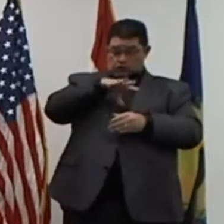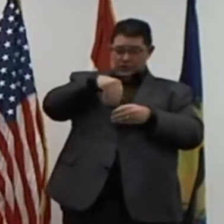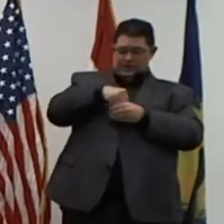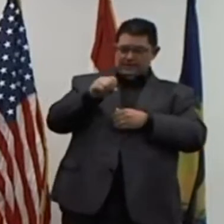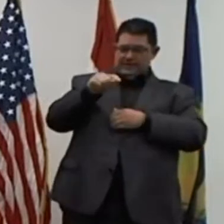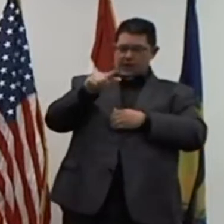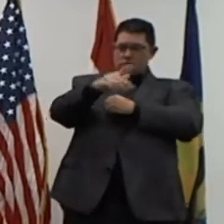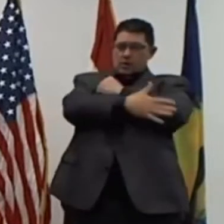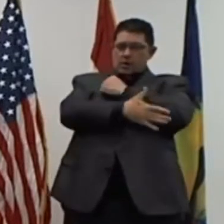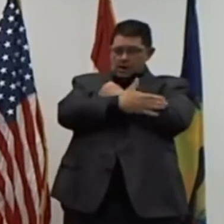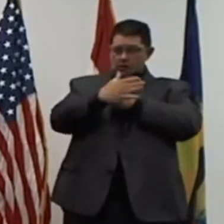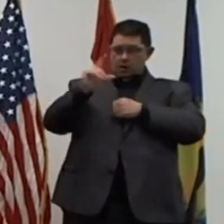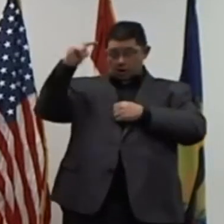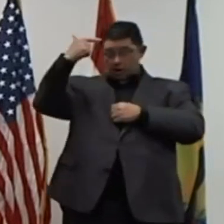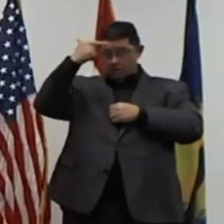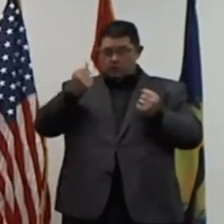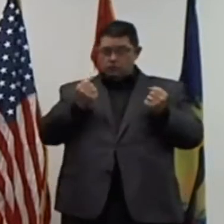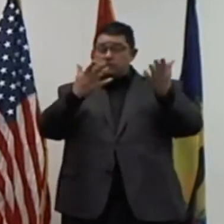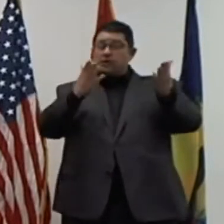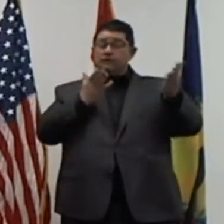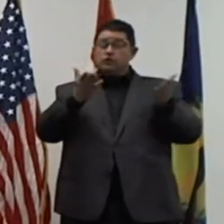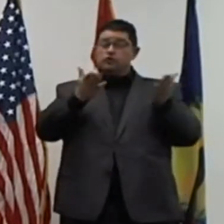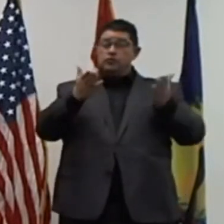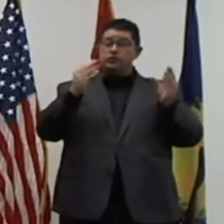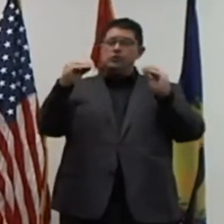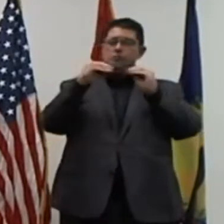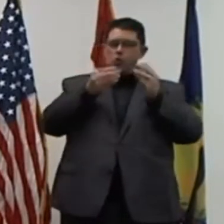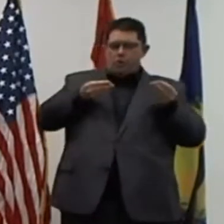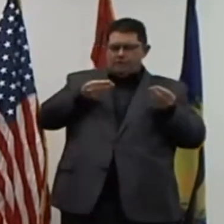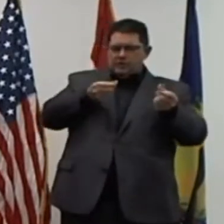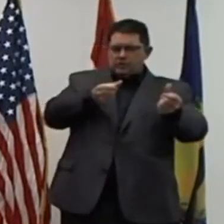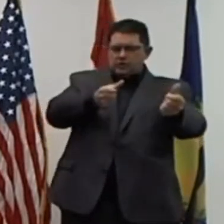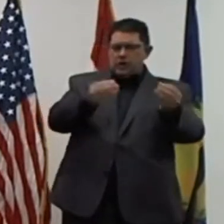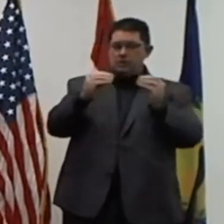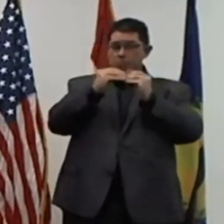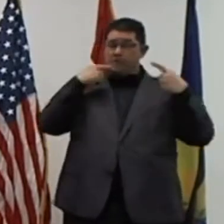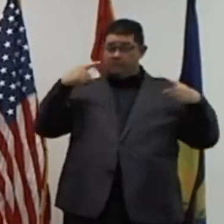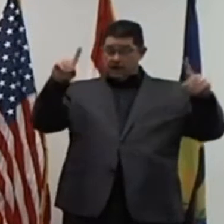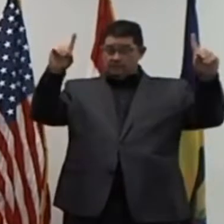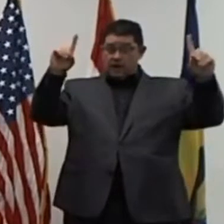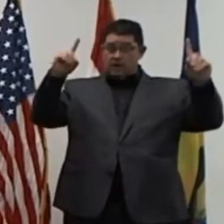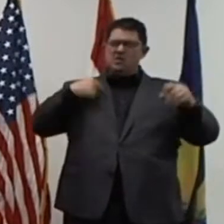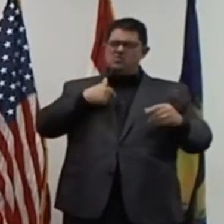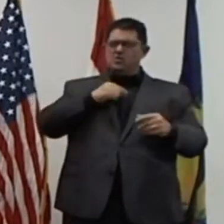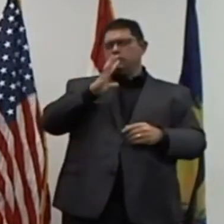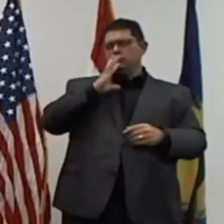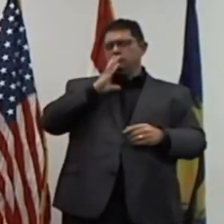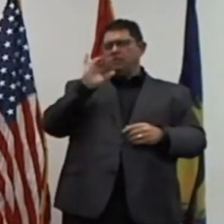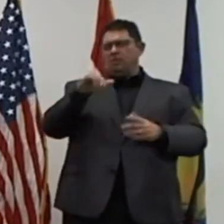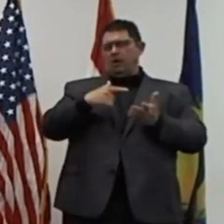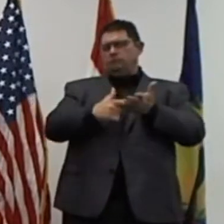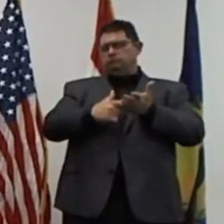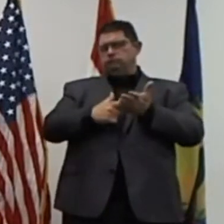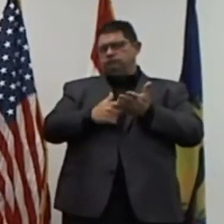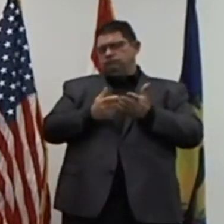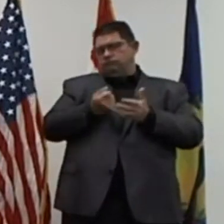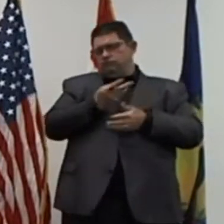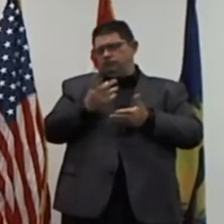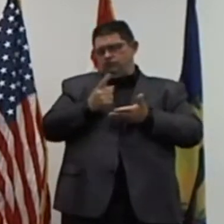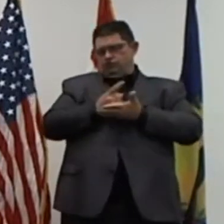County government to deliver our services more efficiently and more effectively, and we'll be talking about that in the coming weeks as